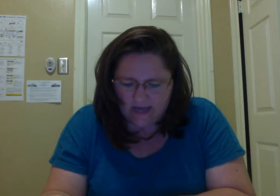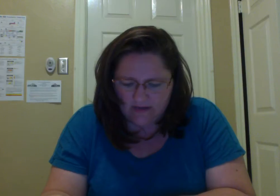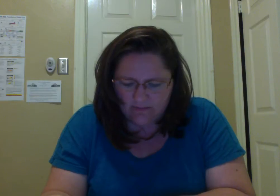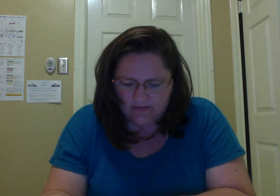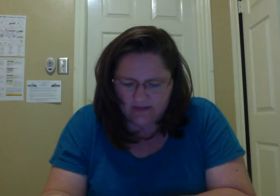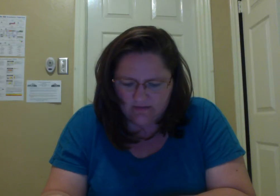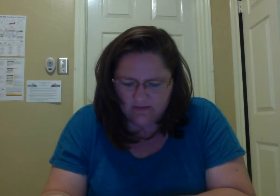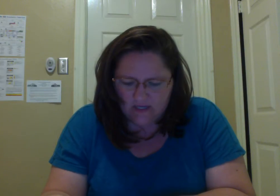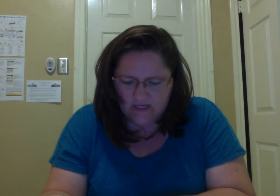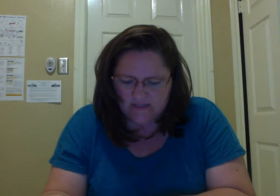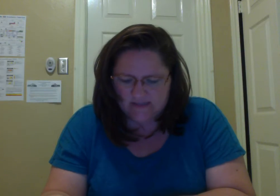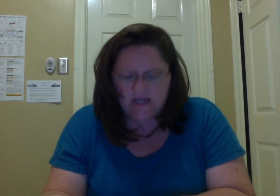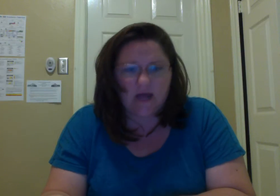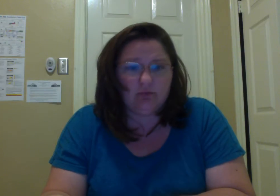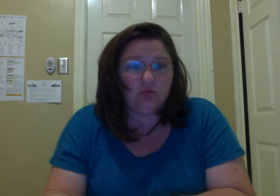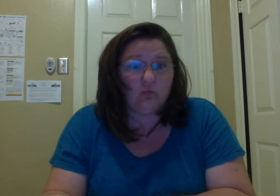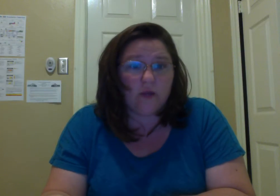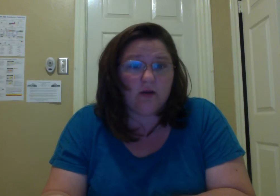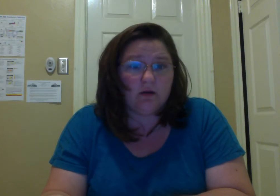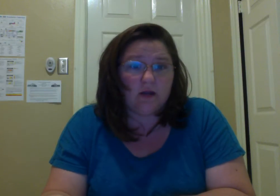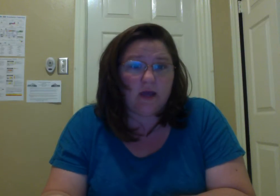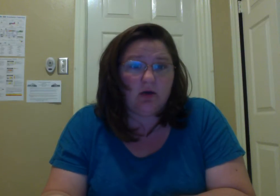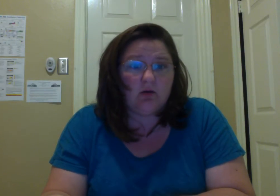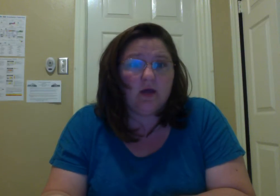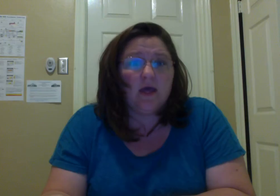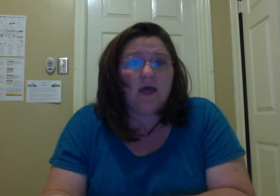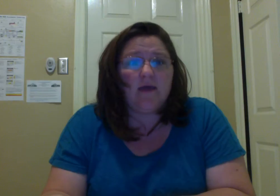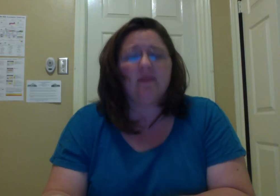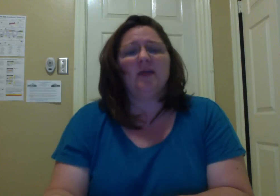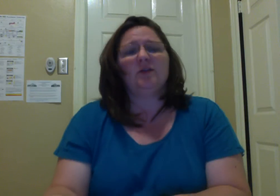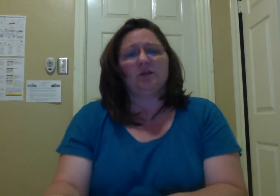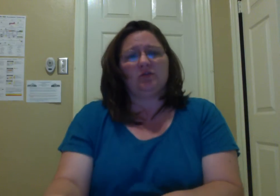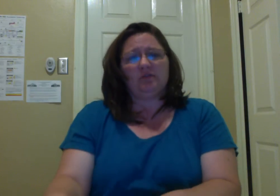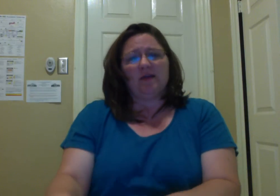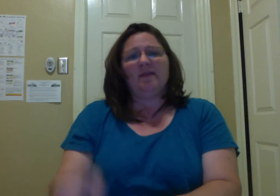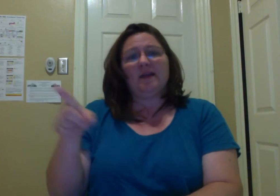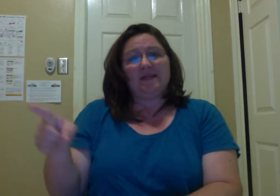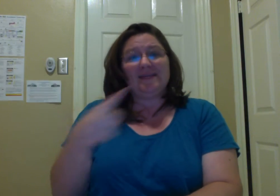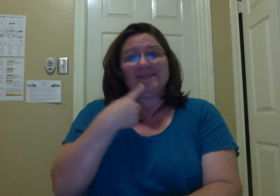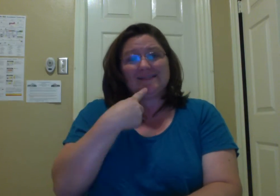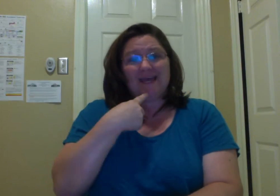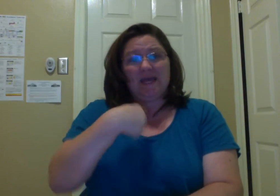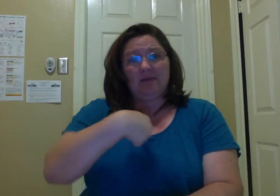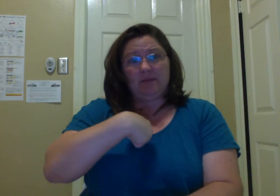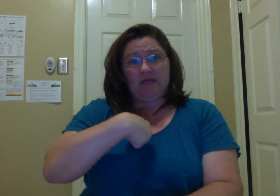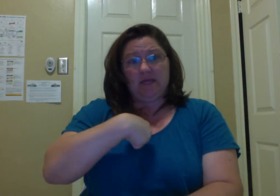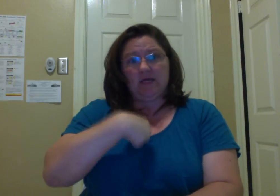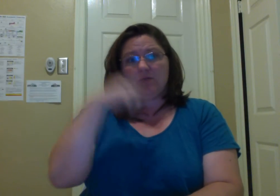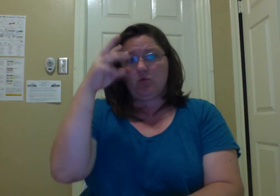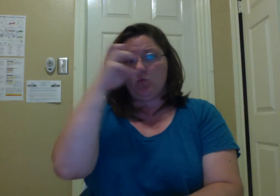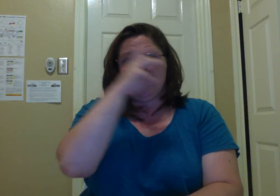Adam says, he said I was weird now. And then you sign that, he say me